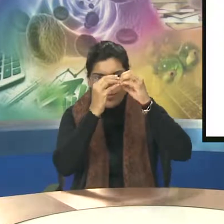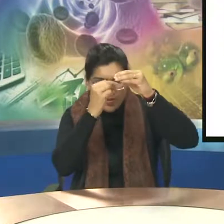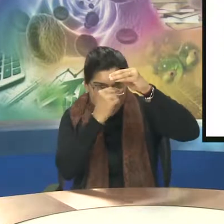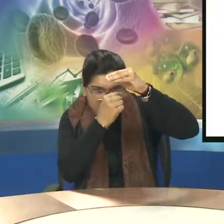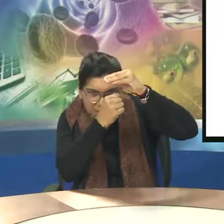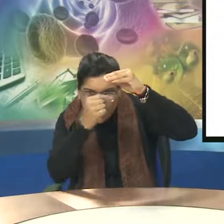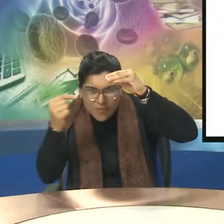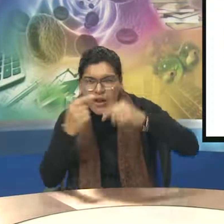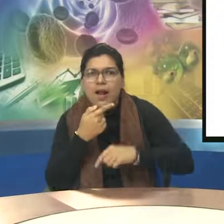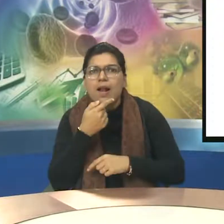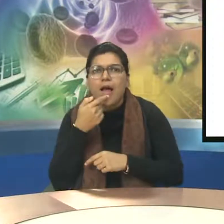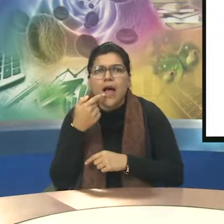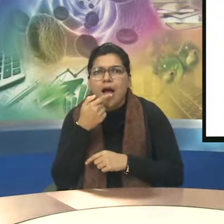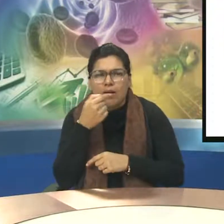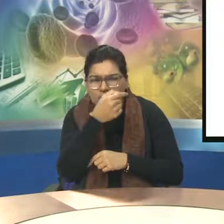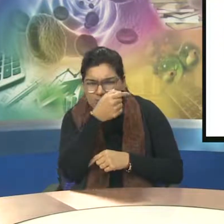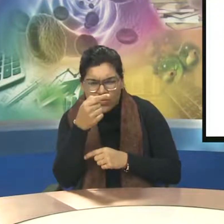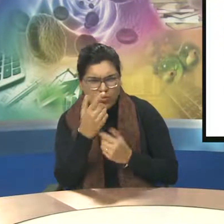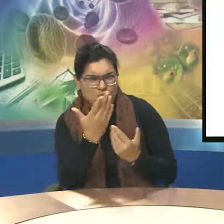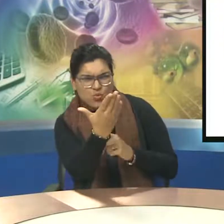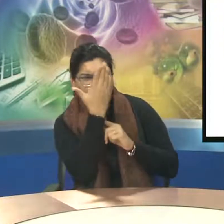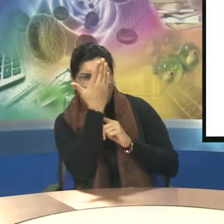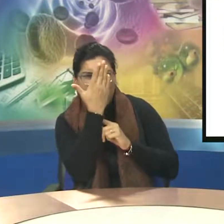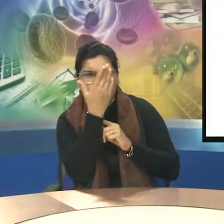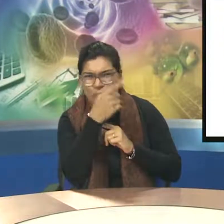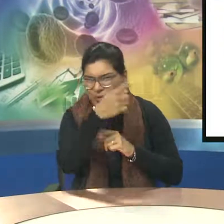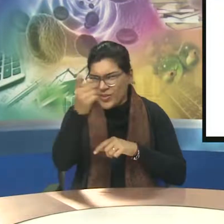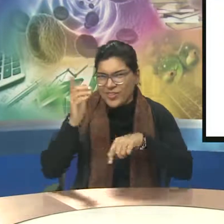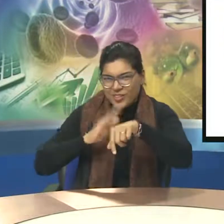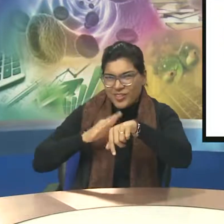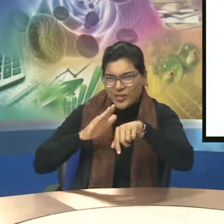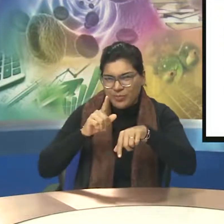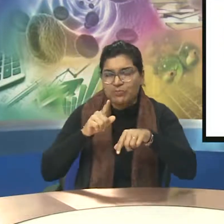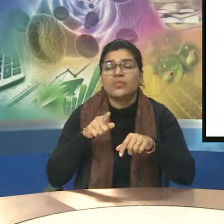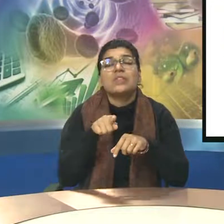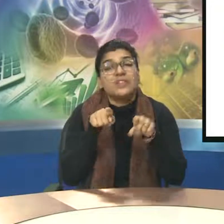Explain spelling and grammatical features.